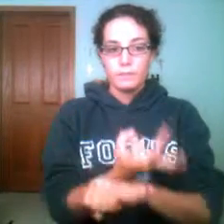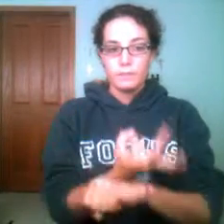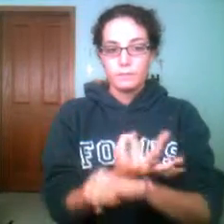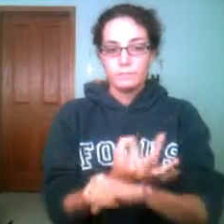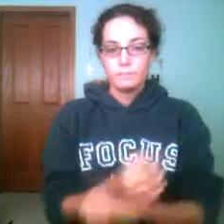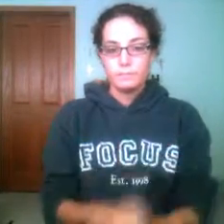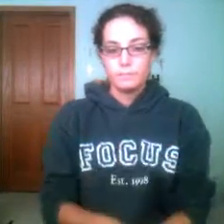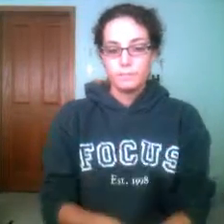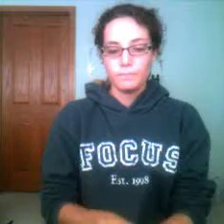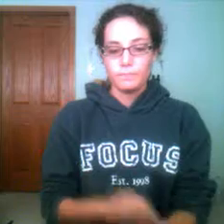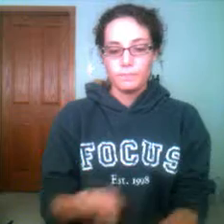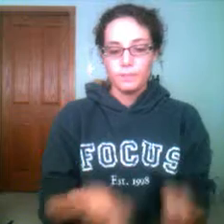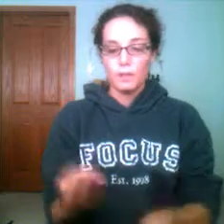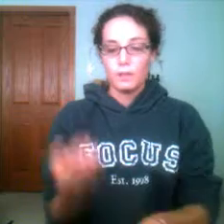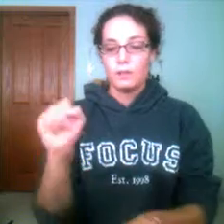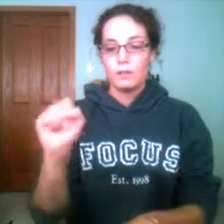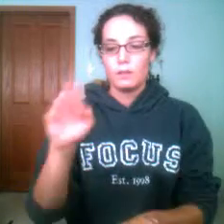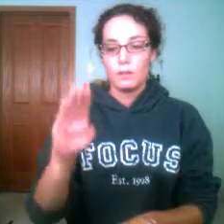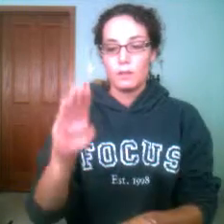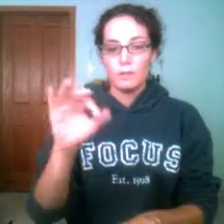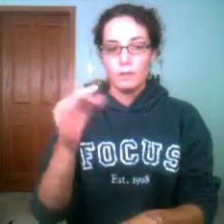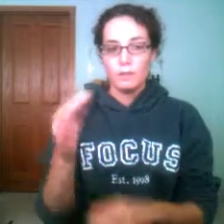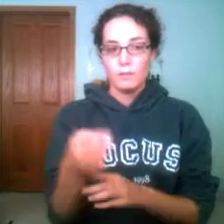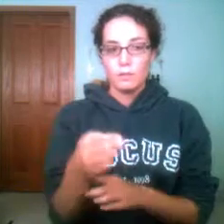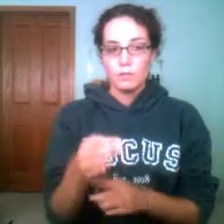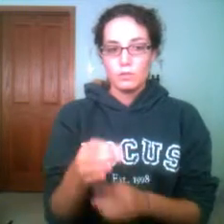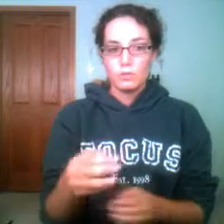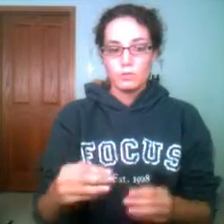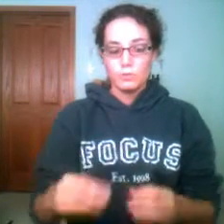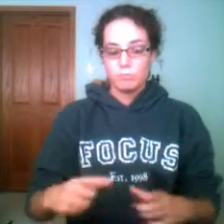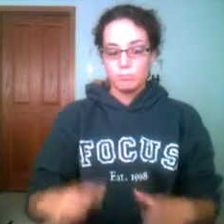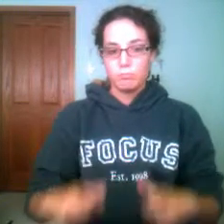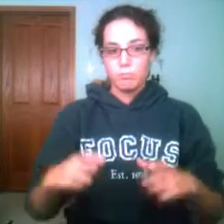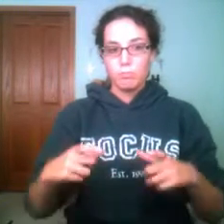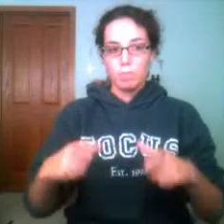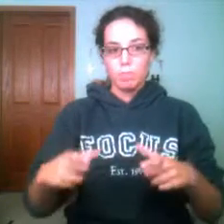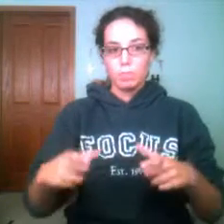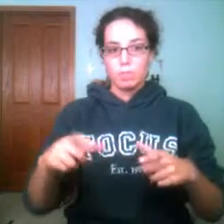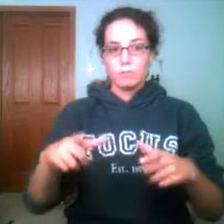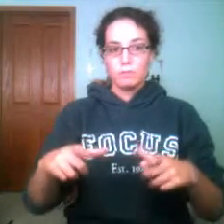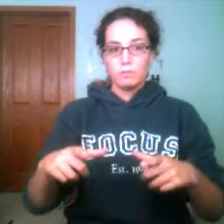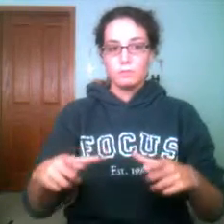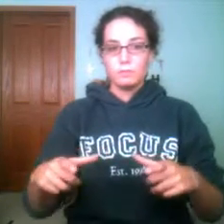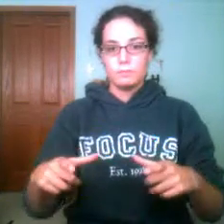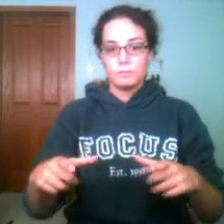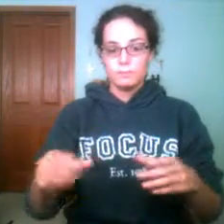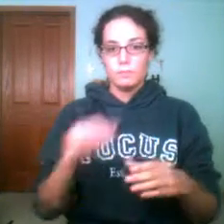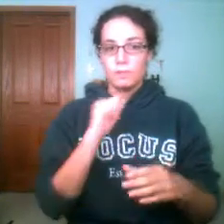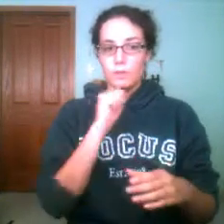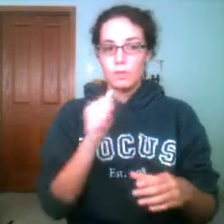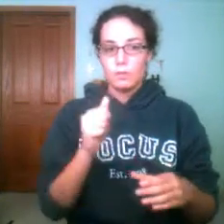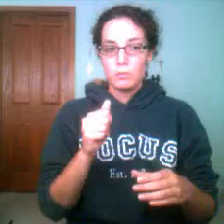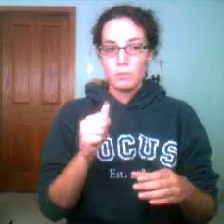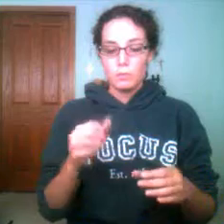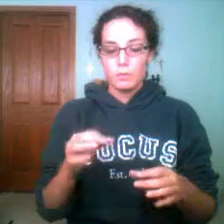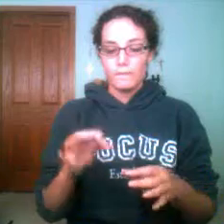A dead stickleback fish lays at the bottom of the lake. The remains rot away except for the bones.